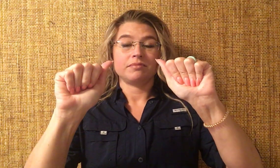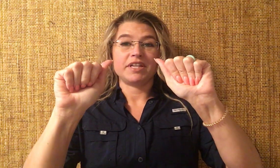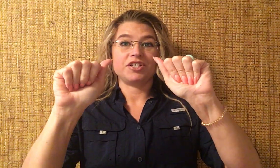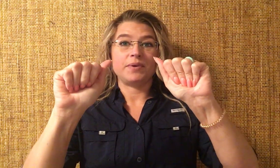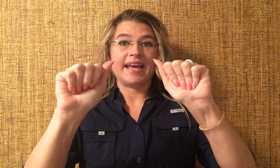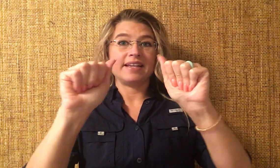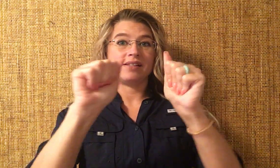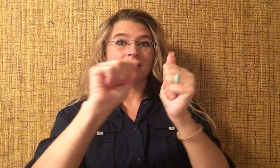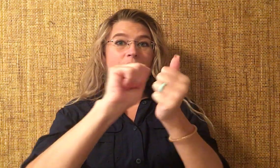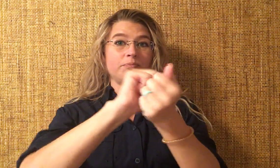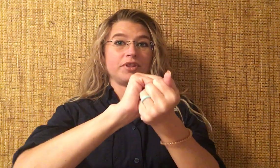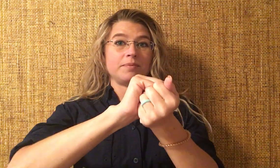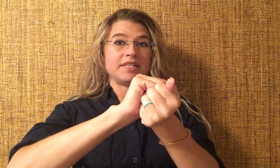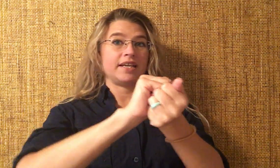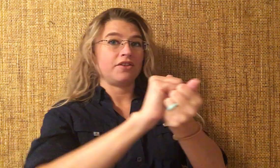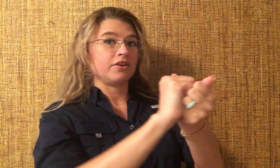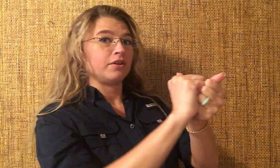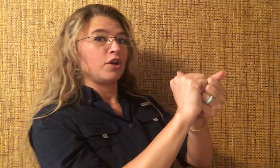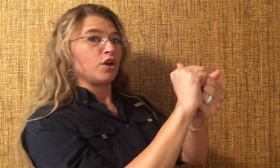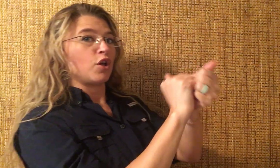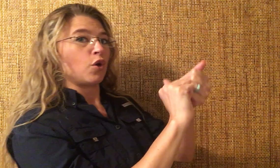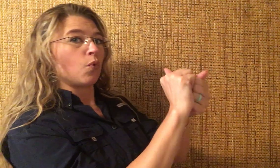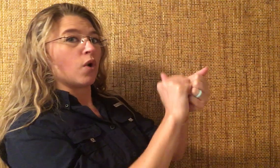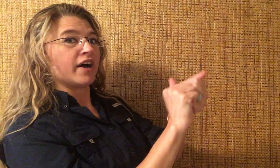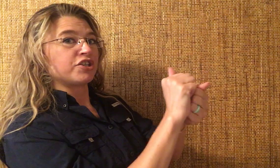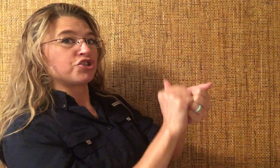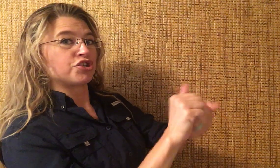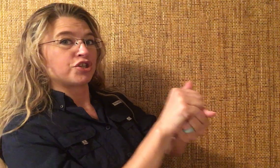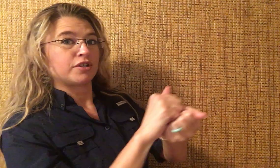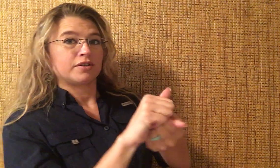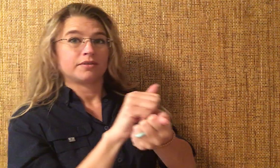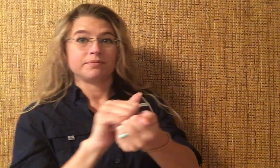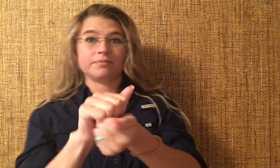Make two A's, put them together. Wash.